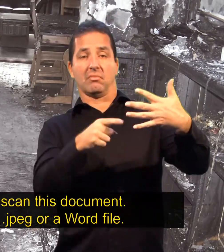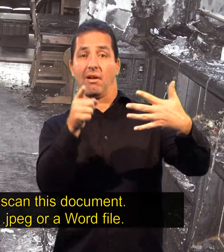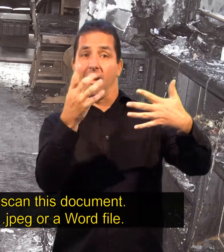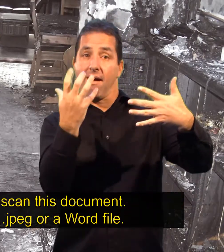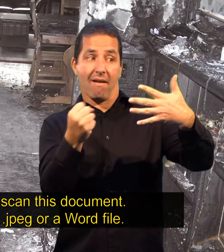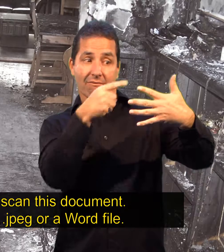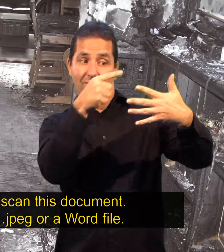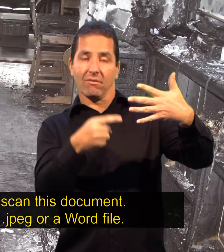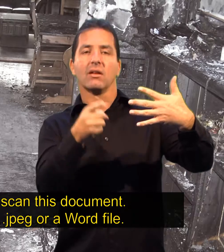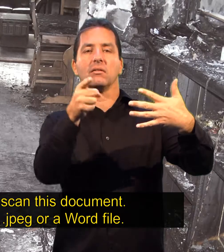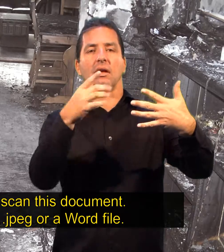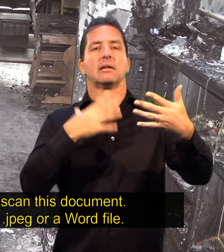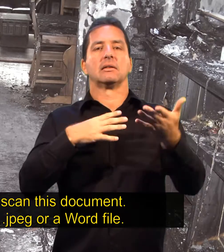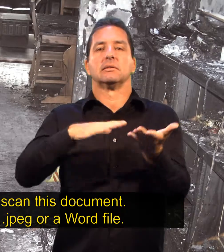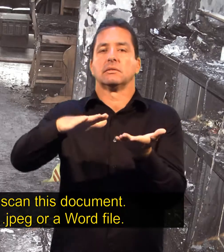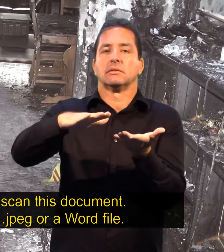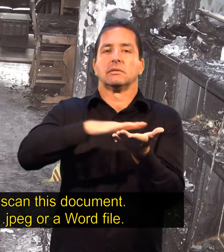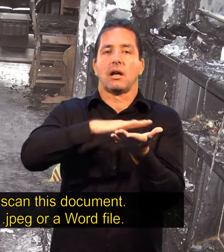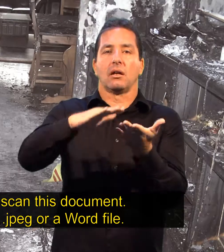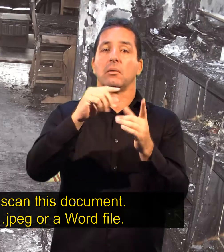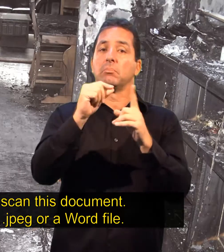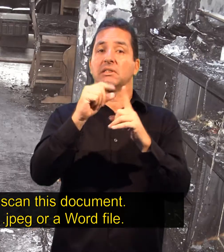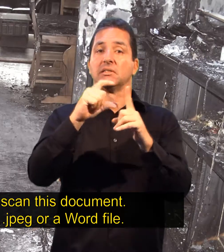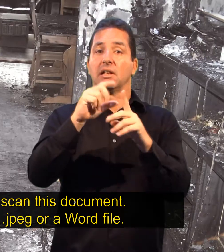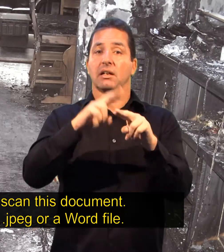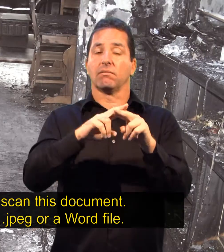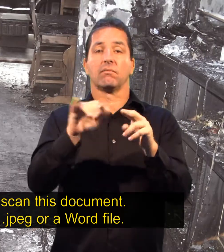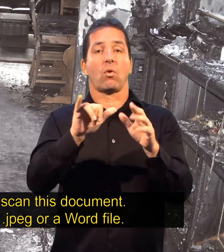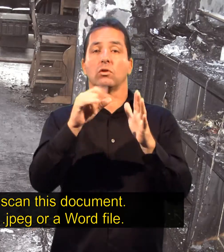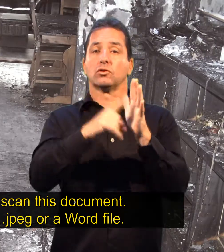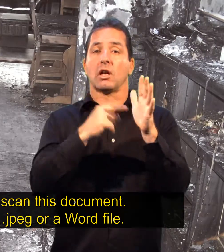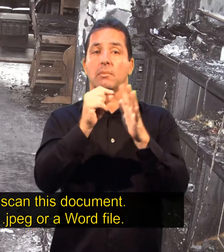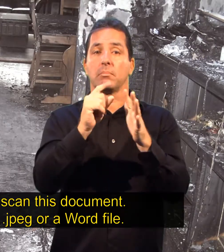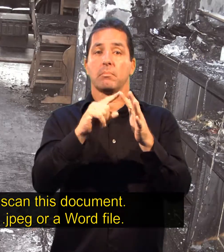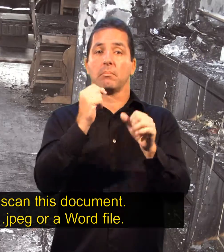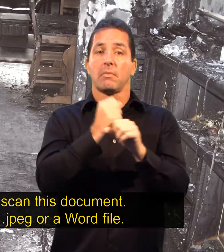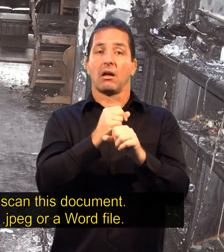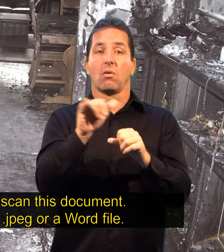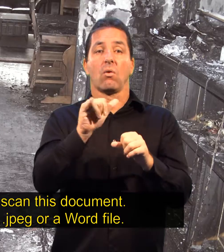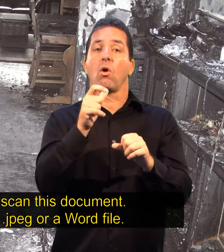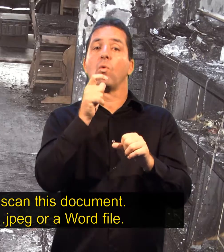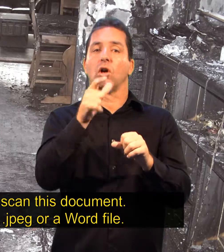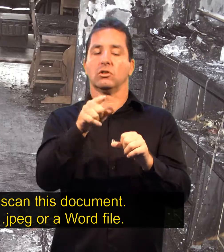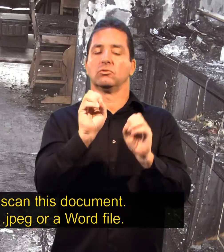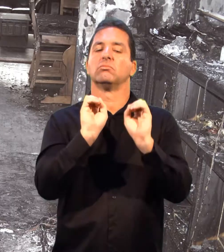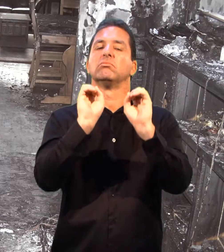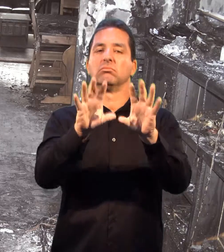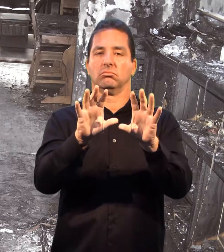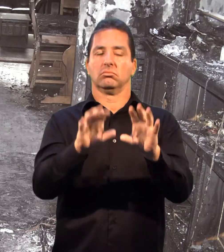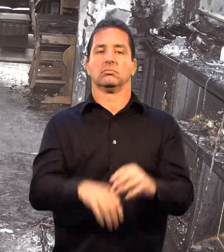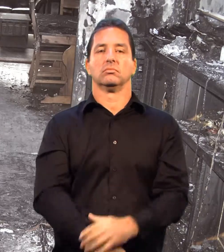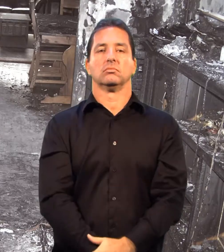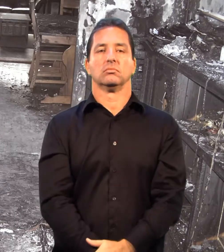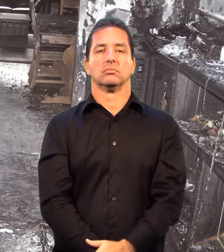You will need to scan this document. It can be a PDF, JPEG, or Word file.